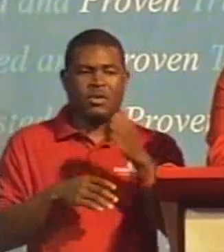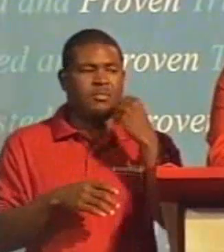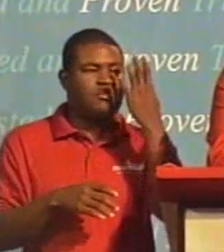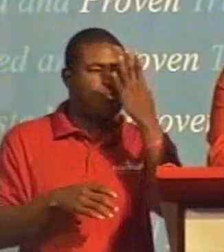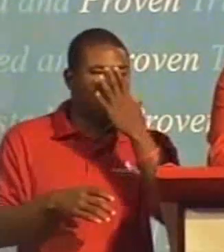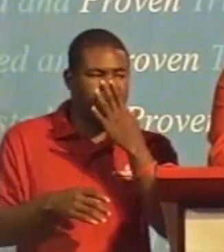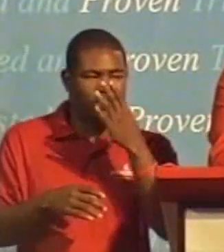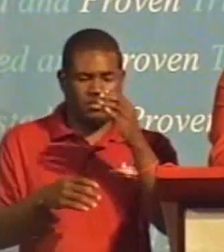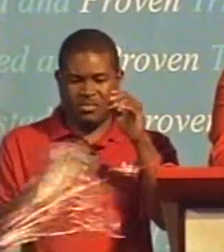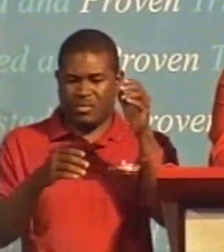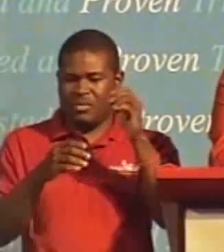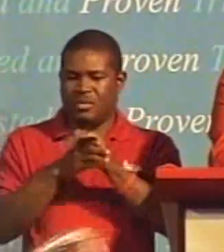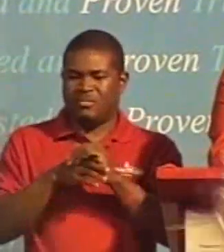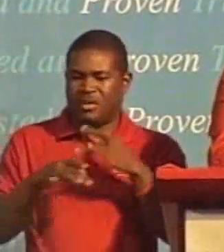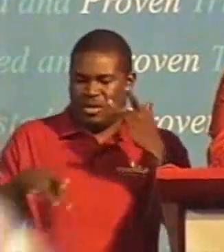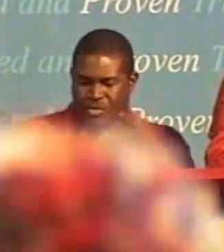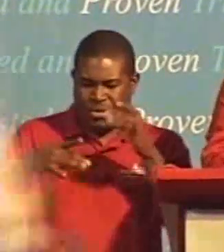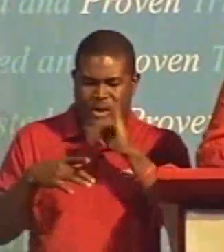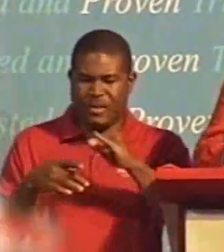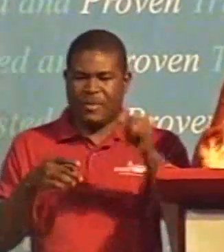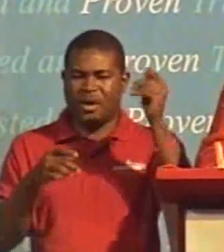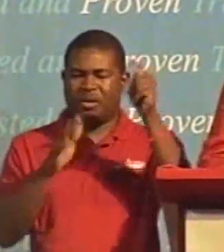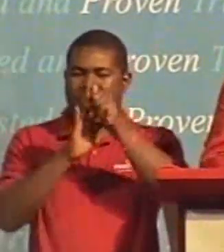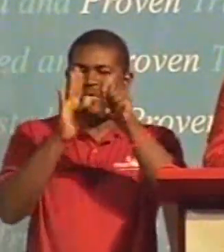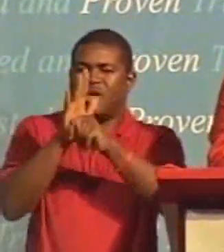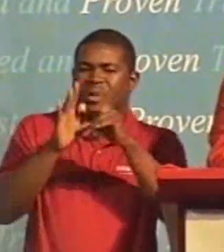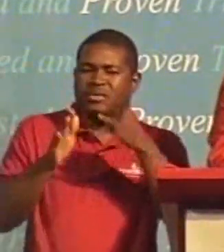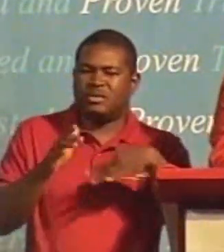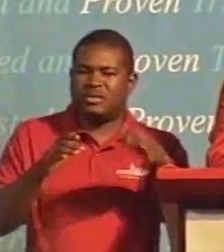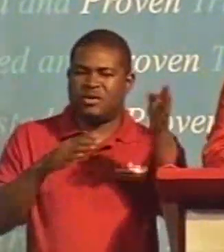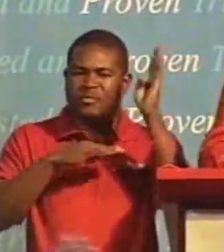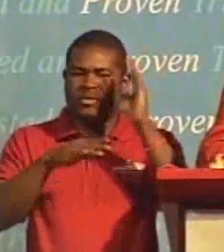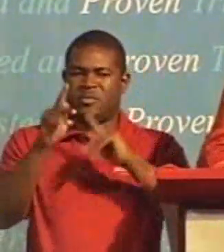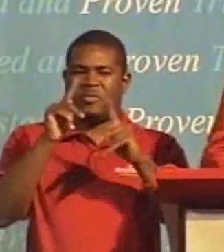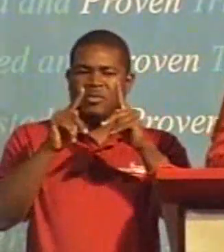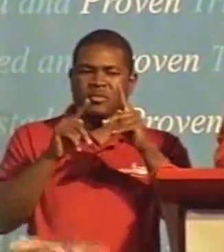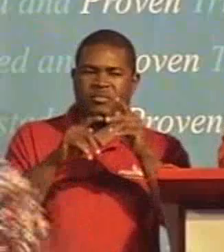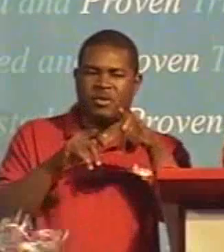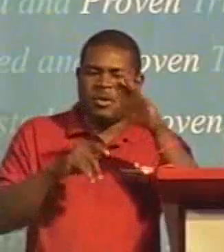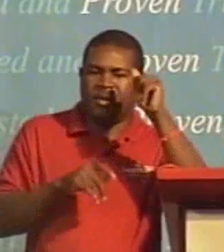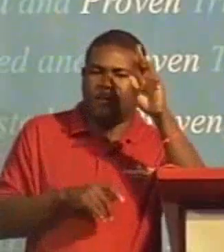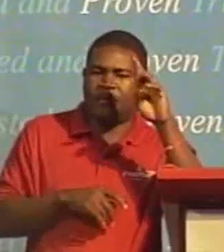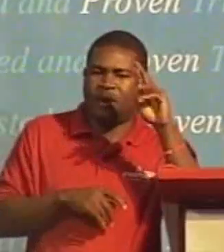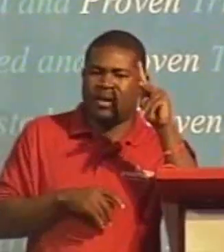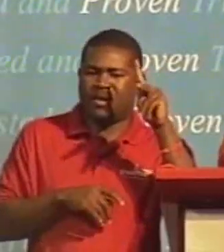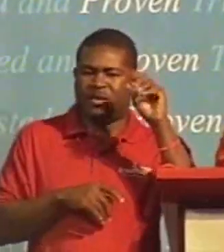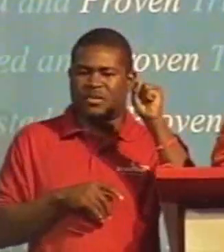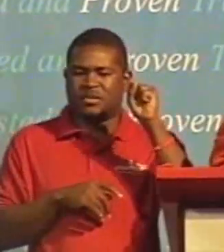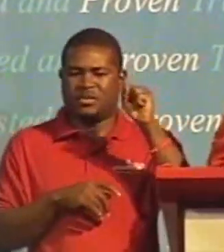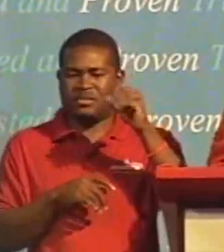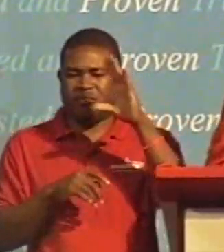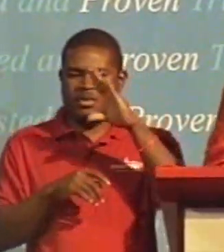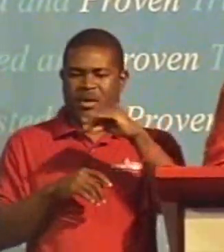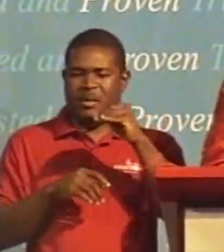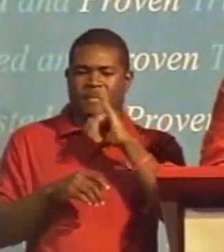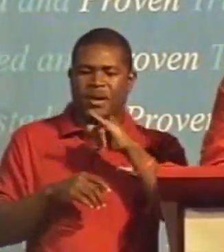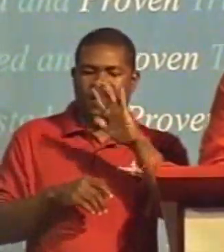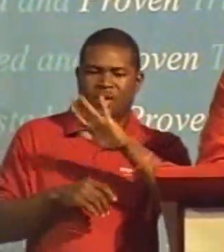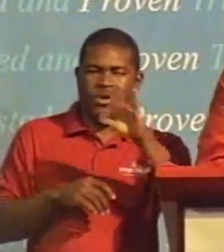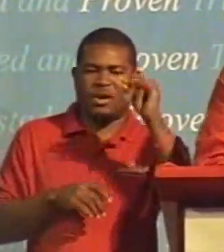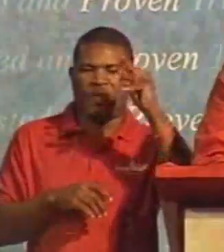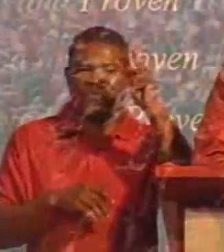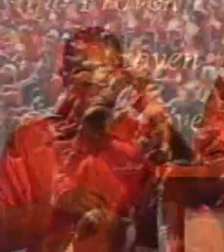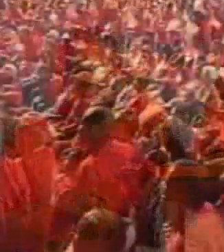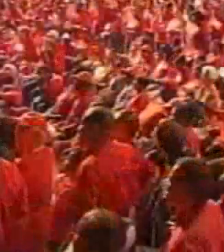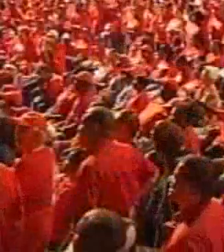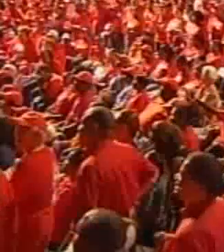by thousands of Bahamians. Along with other improved open spaces, parks and beaches by your FNM government. And there's more